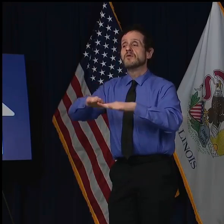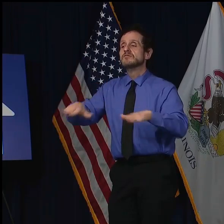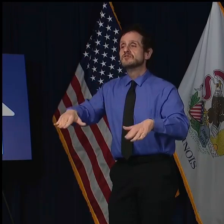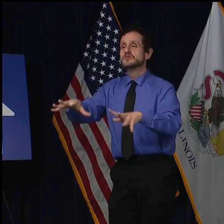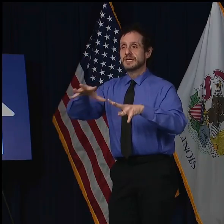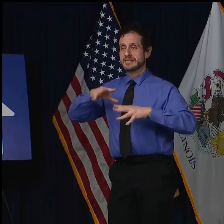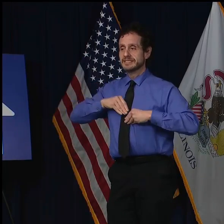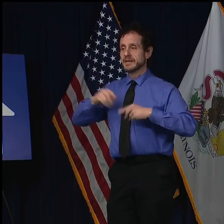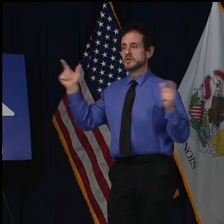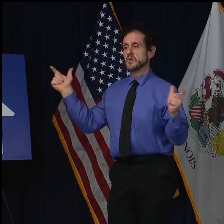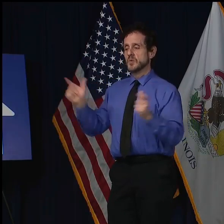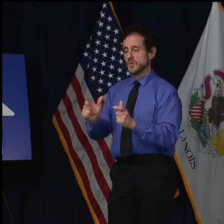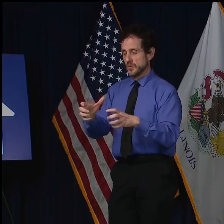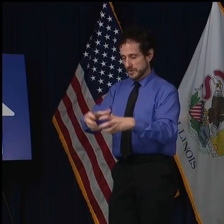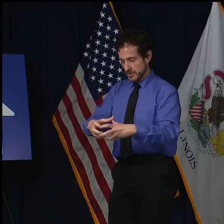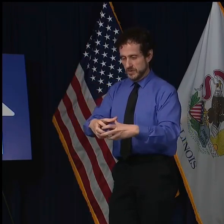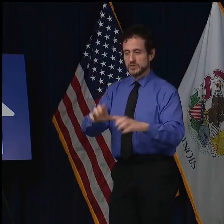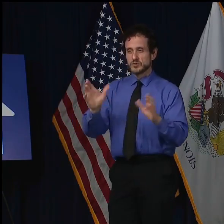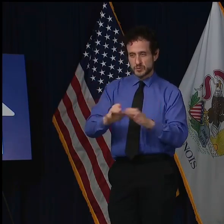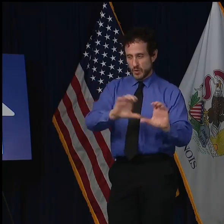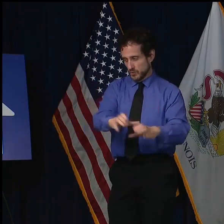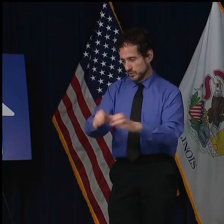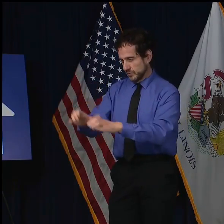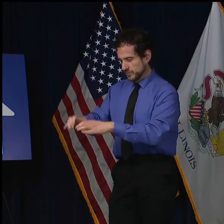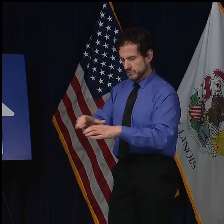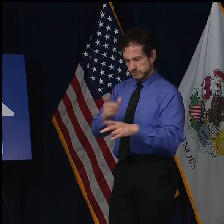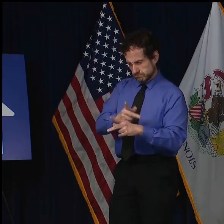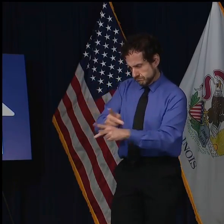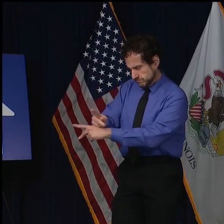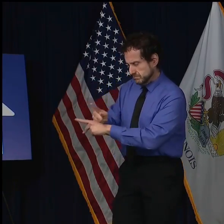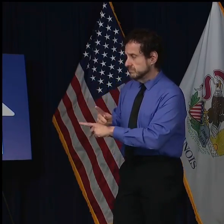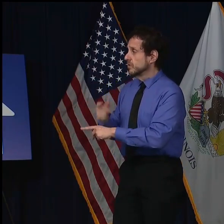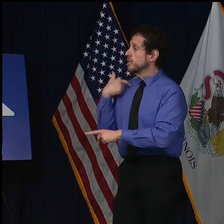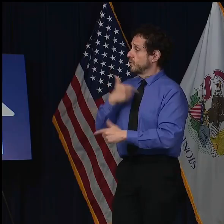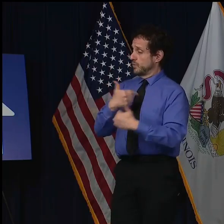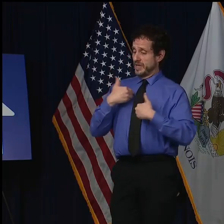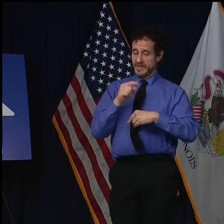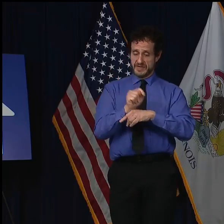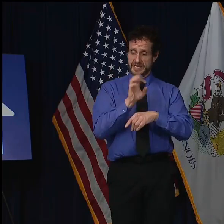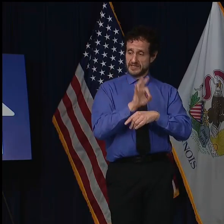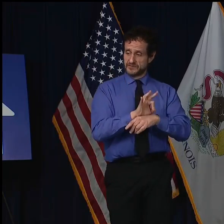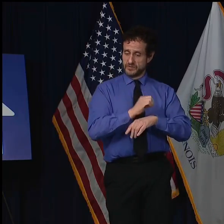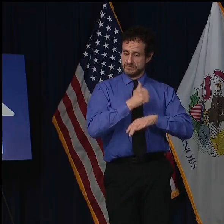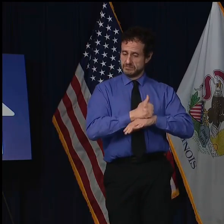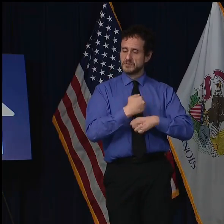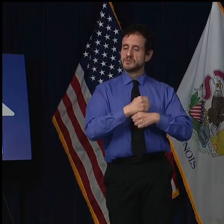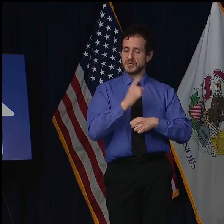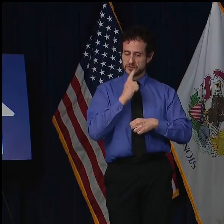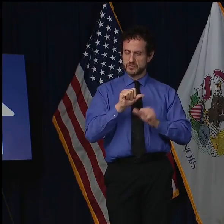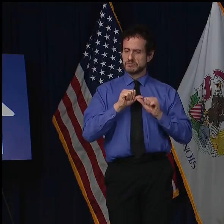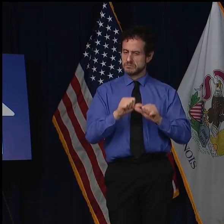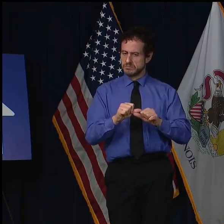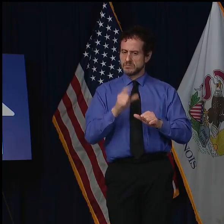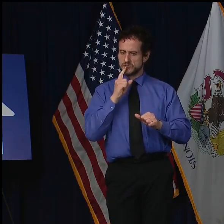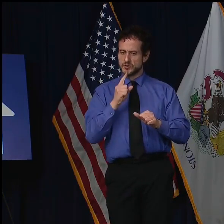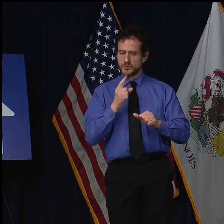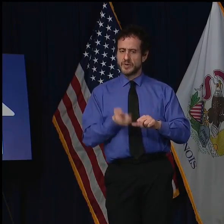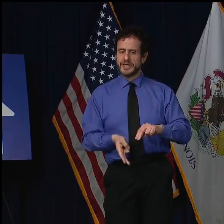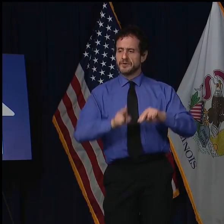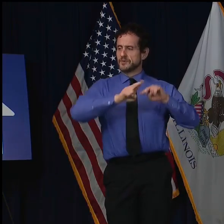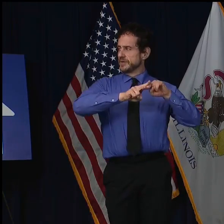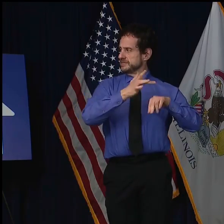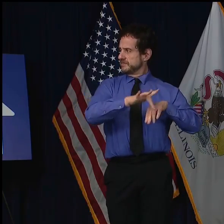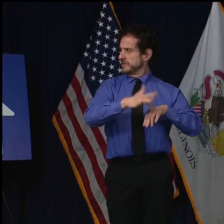there is and will be child care. And we also have a task force that we put together to make sure that we're continuing to expand child